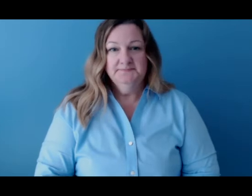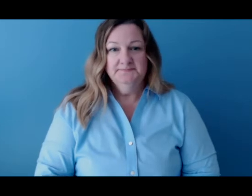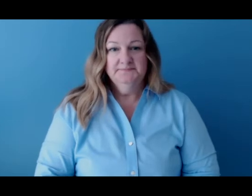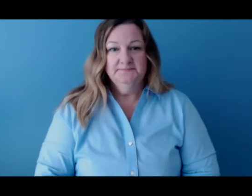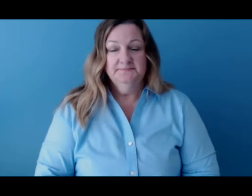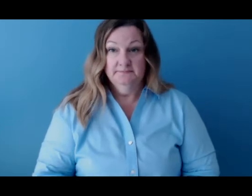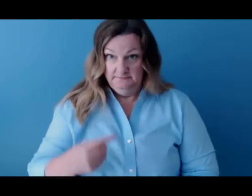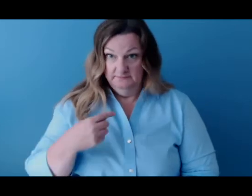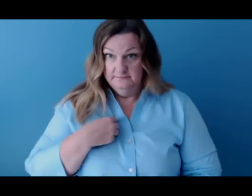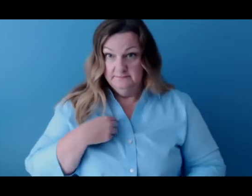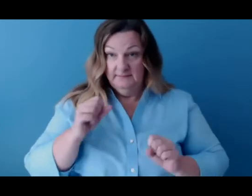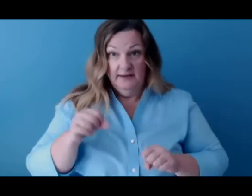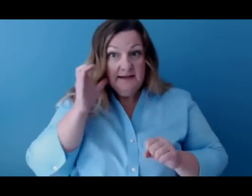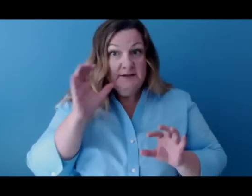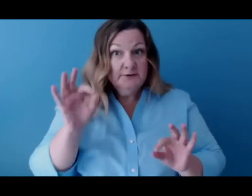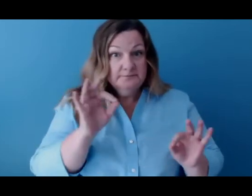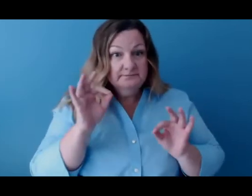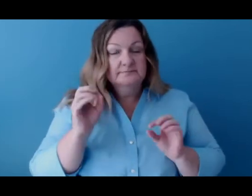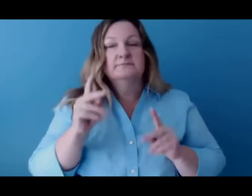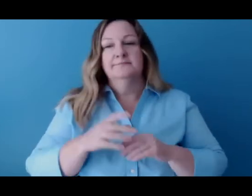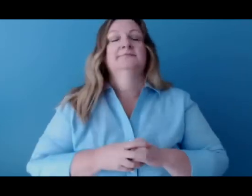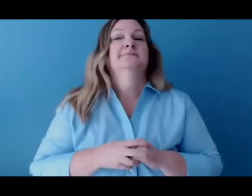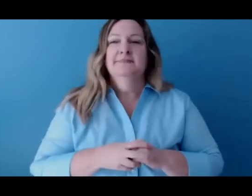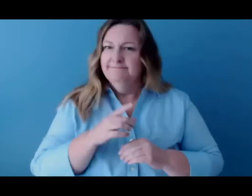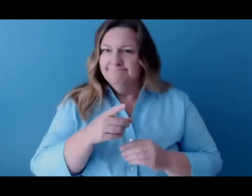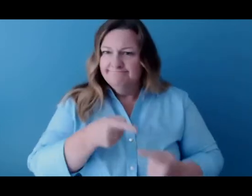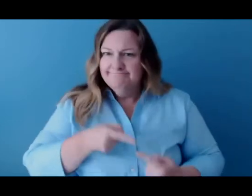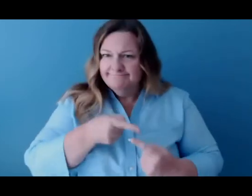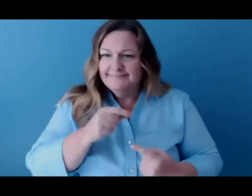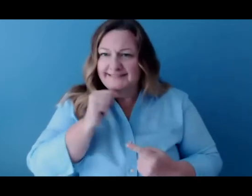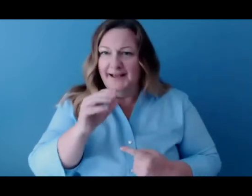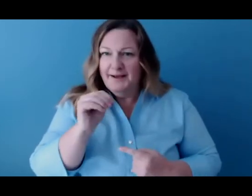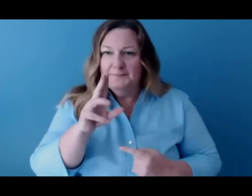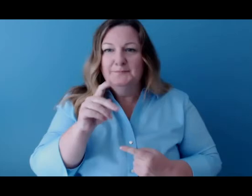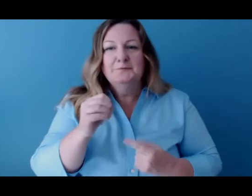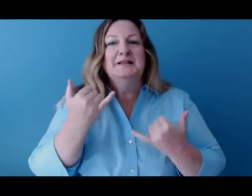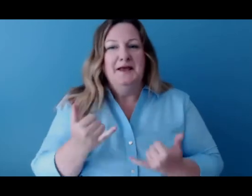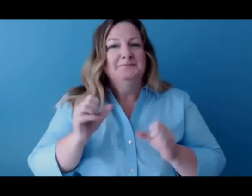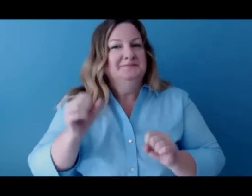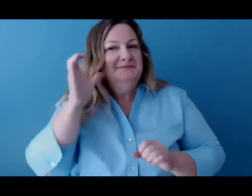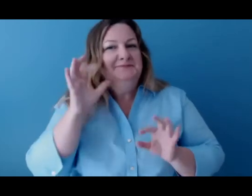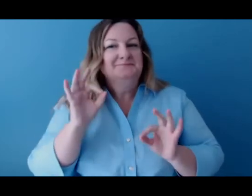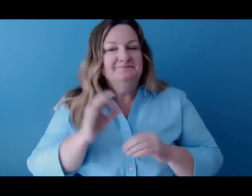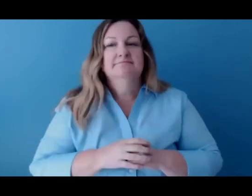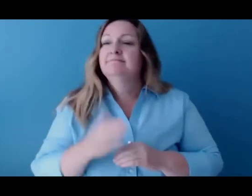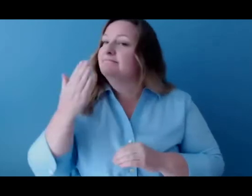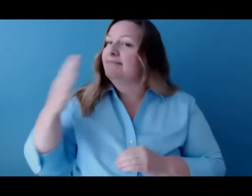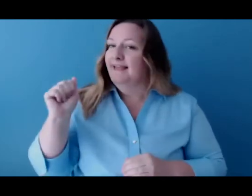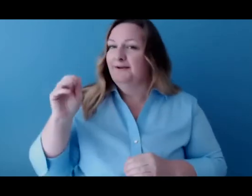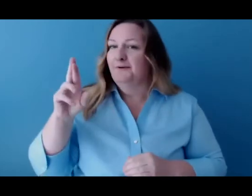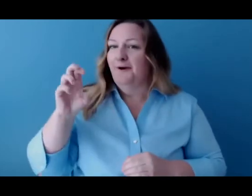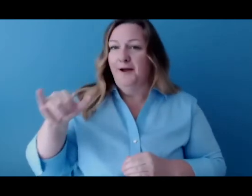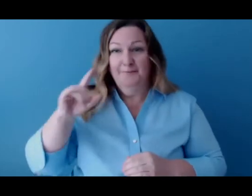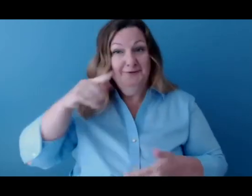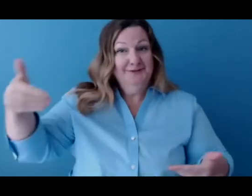Am I unmuted? There we go. Okay, I was struggling to unmute myself. I'm sorry about that. So thank you, Aubrey, for that introduction. I